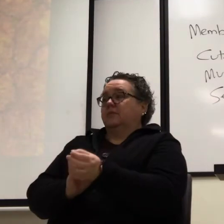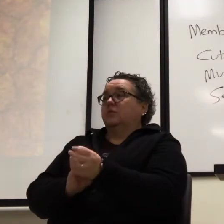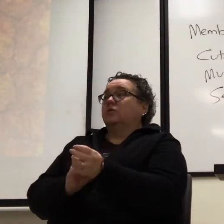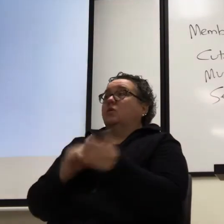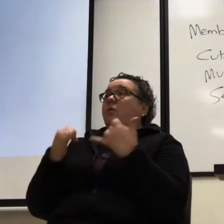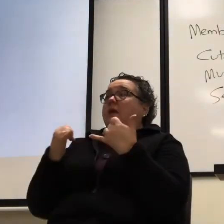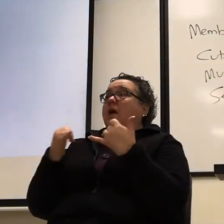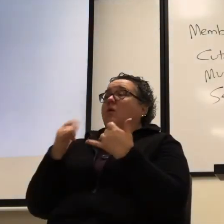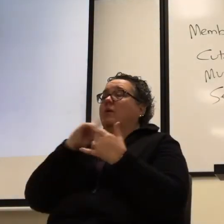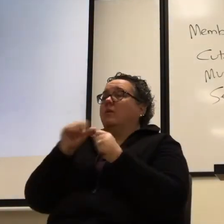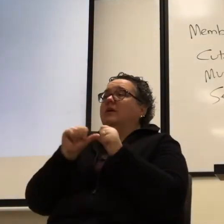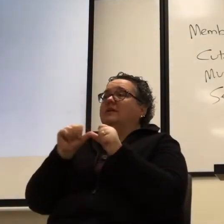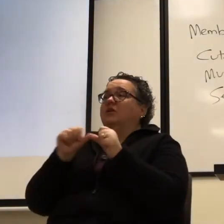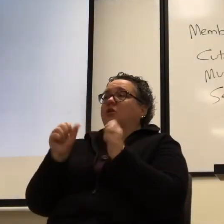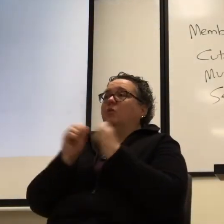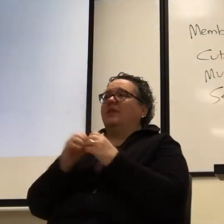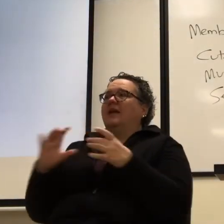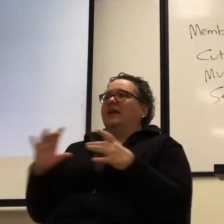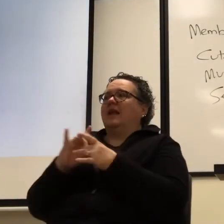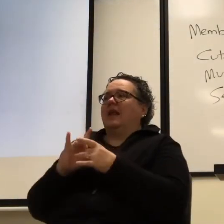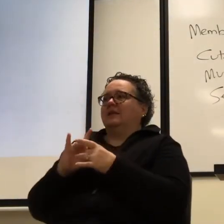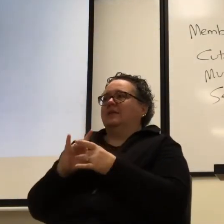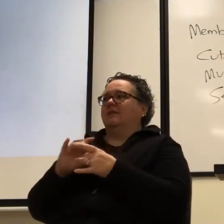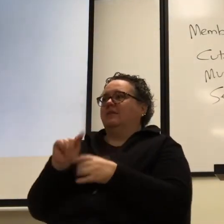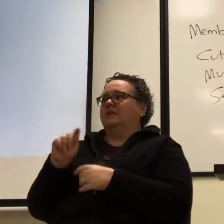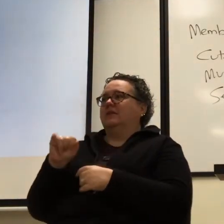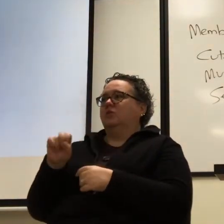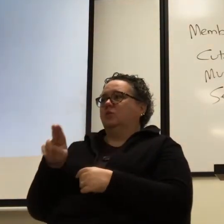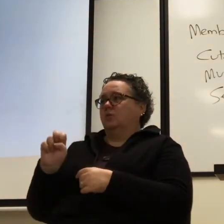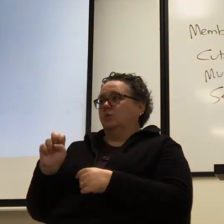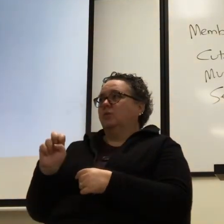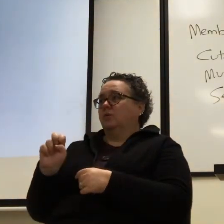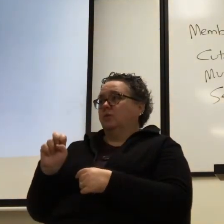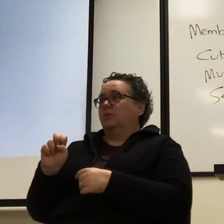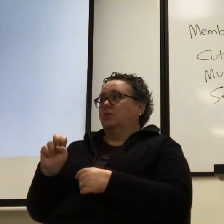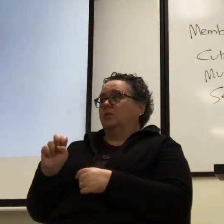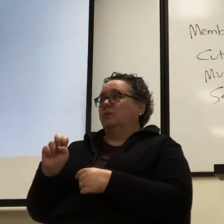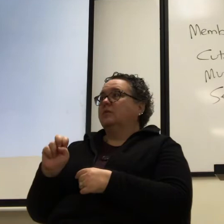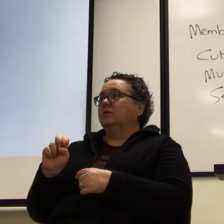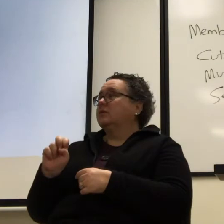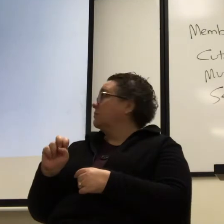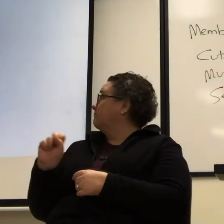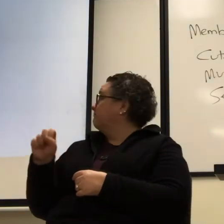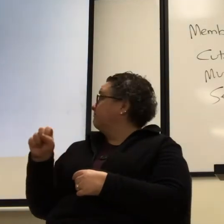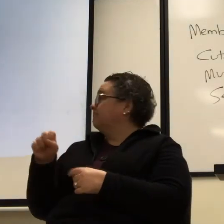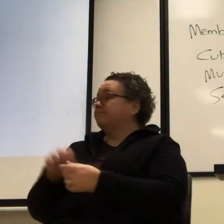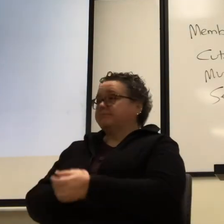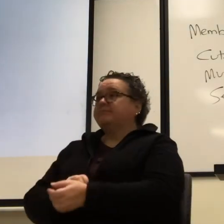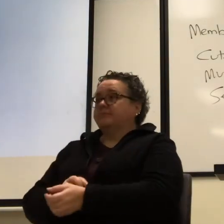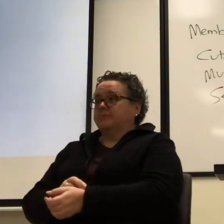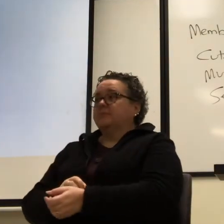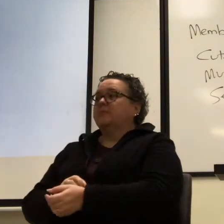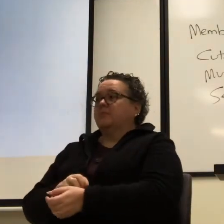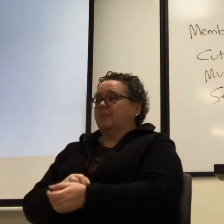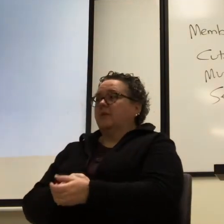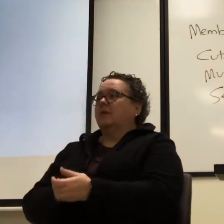connective tissues. Done with epithelium. I'm opening the connective tissue slides.